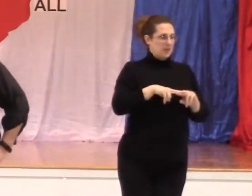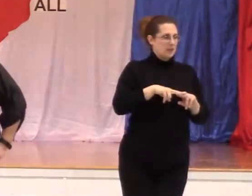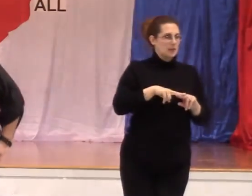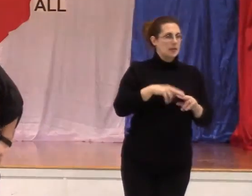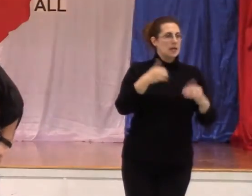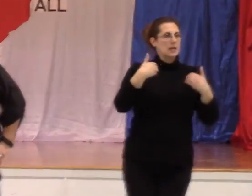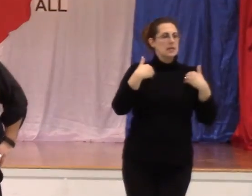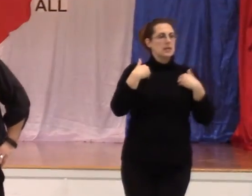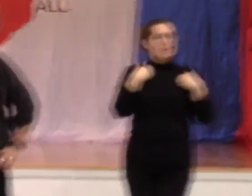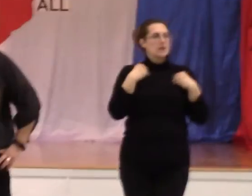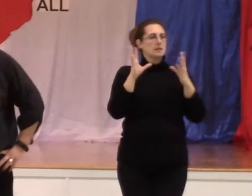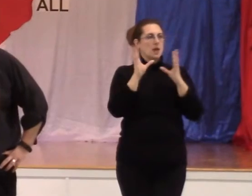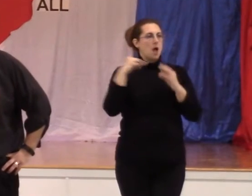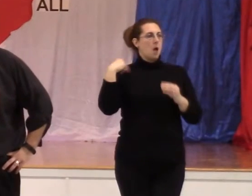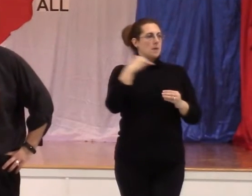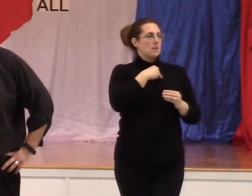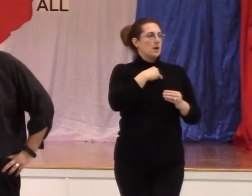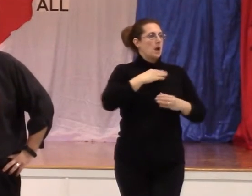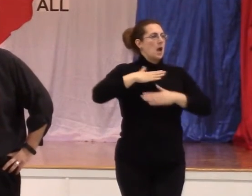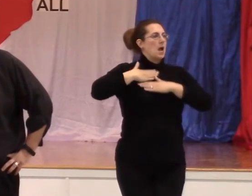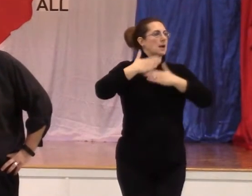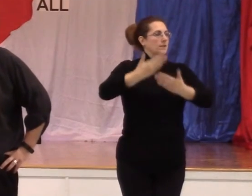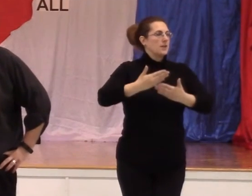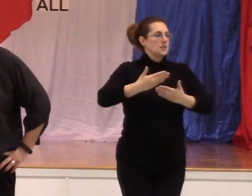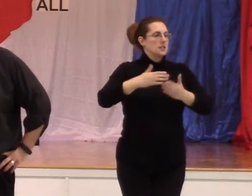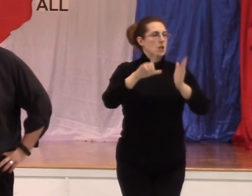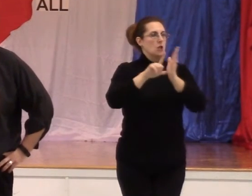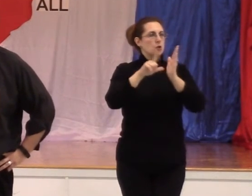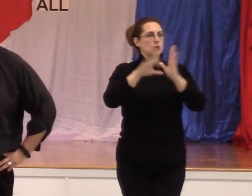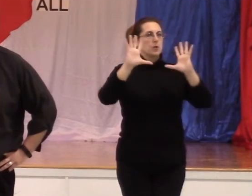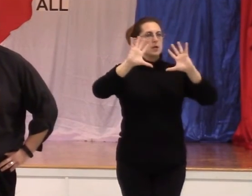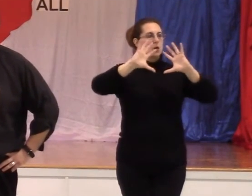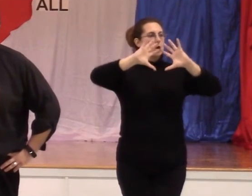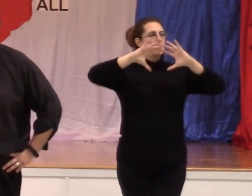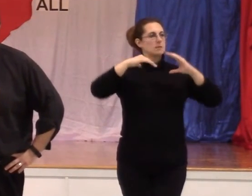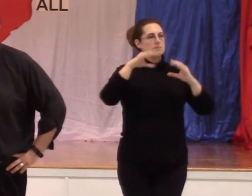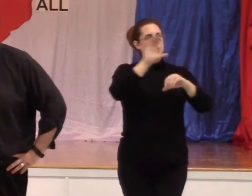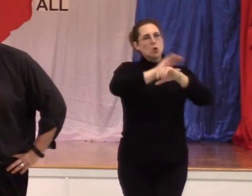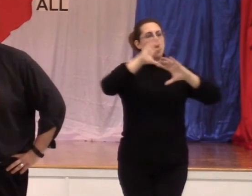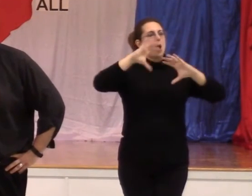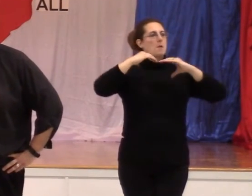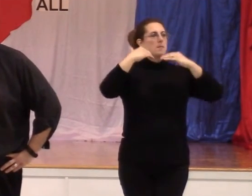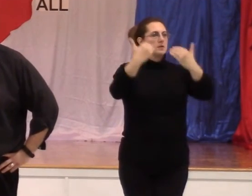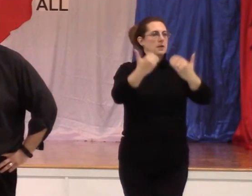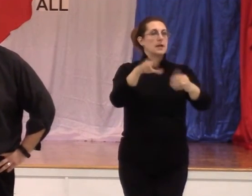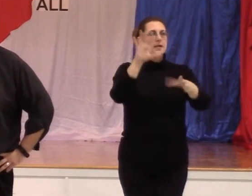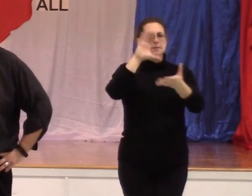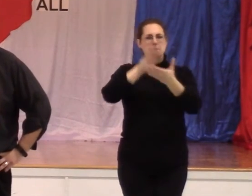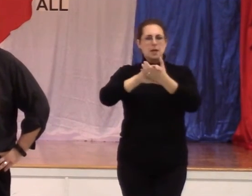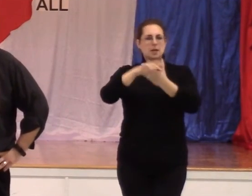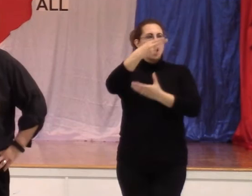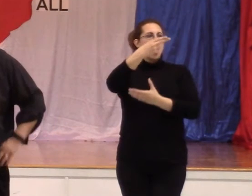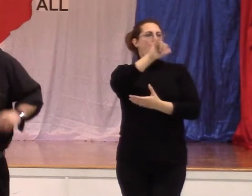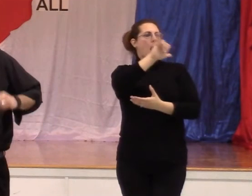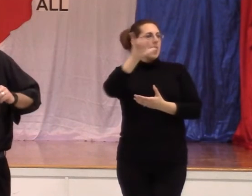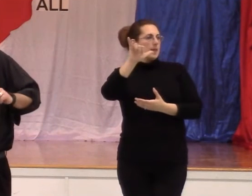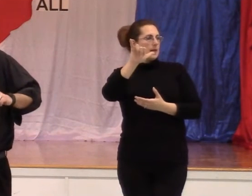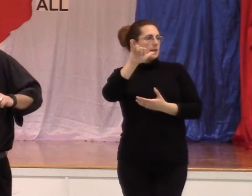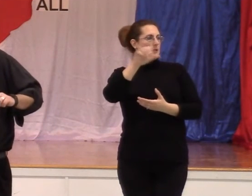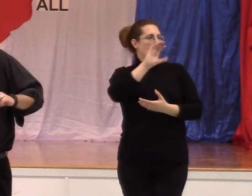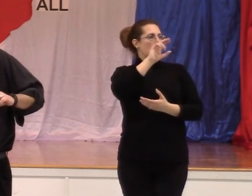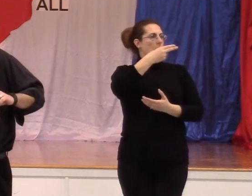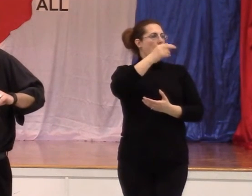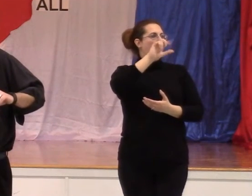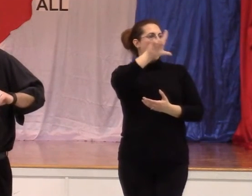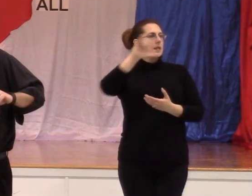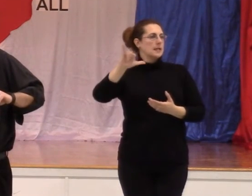associate membership in the Association of Confessing Evangelical Lutheran Congregations. He's married to Holly, who is the editor of the